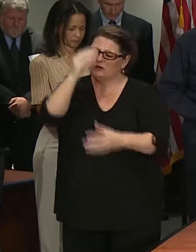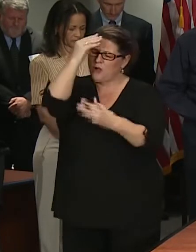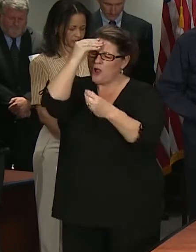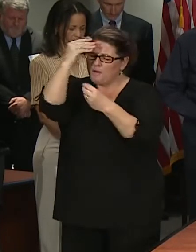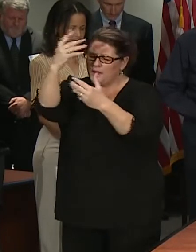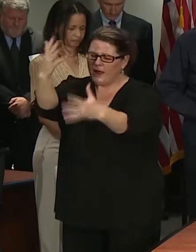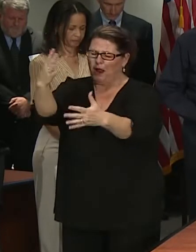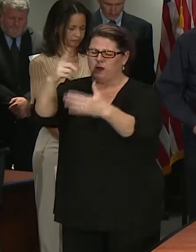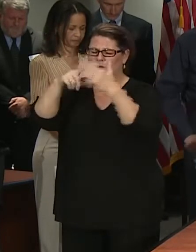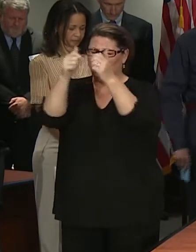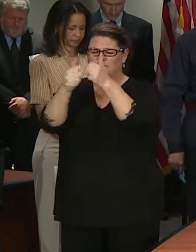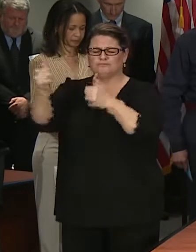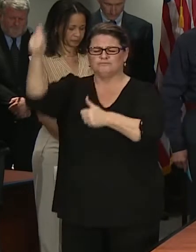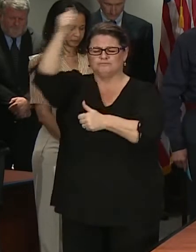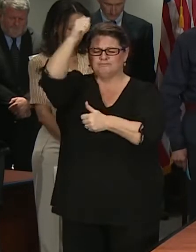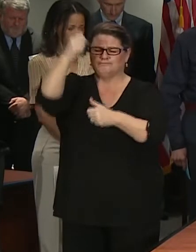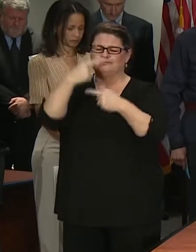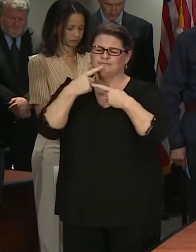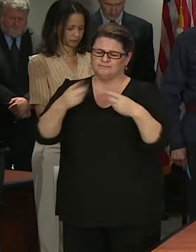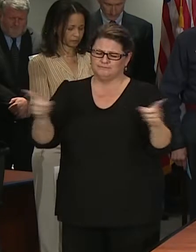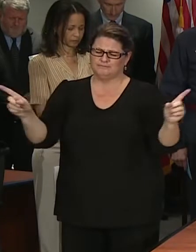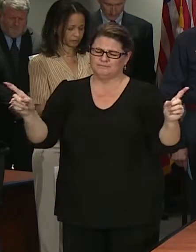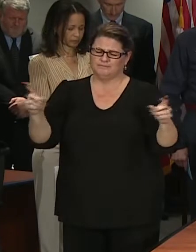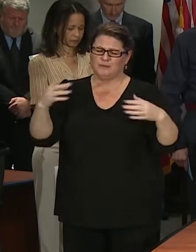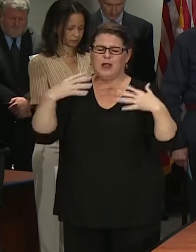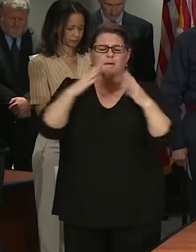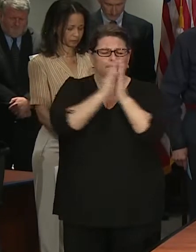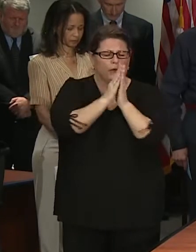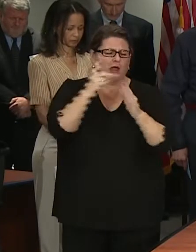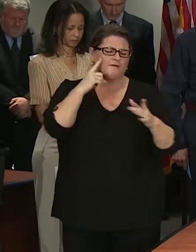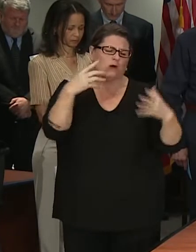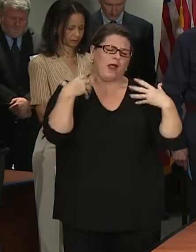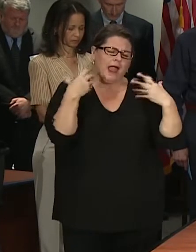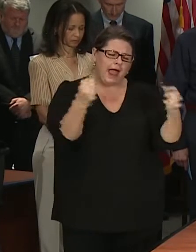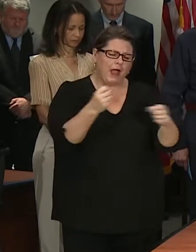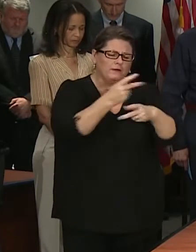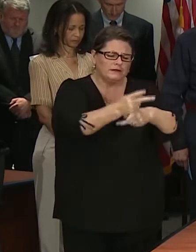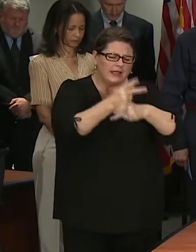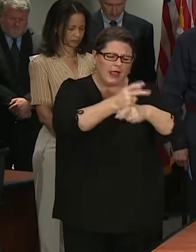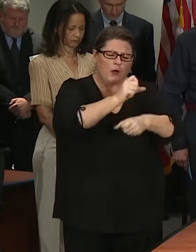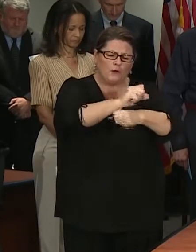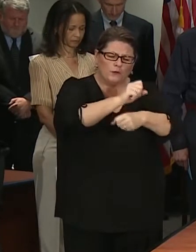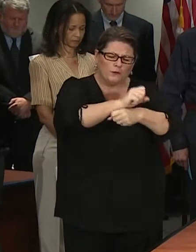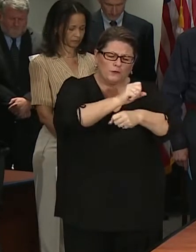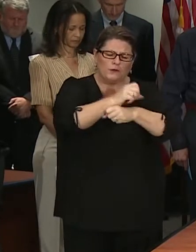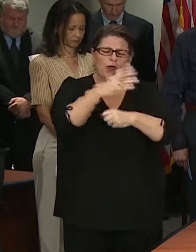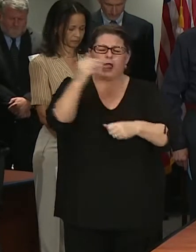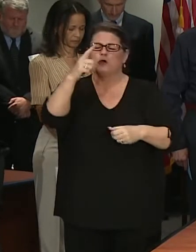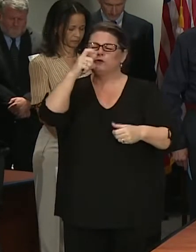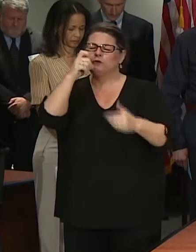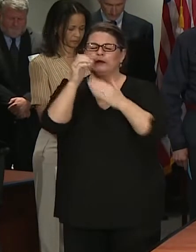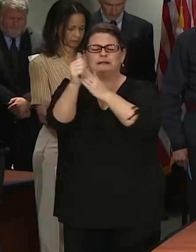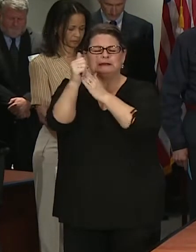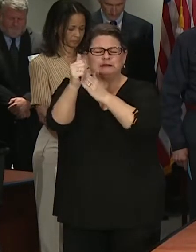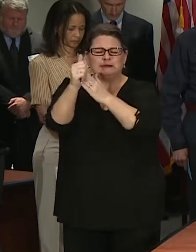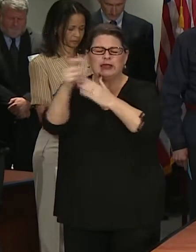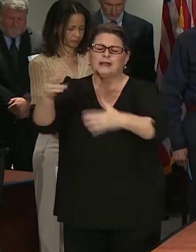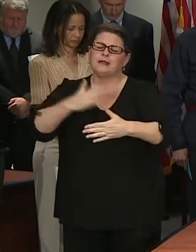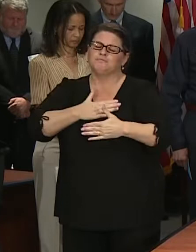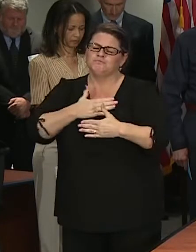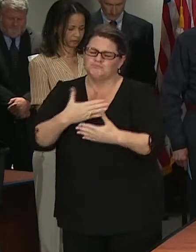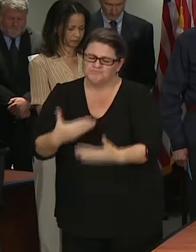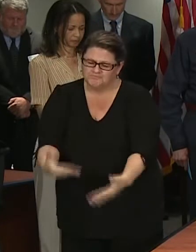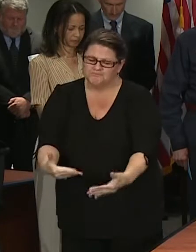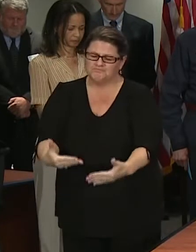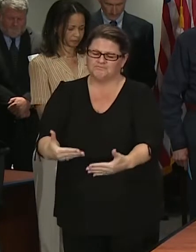over us and pray for the healthcare workers and other servant leaders selflessly tending to our needs.